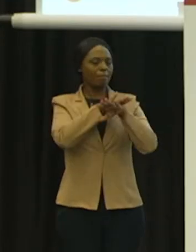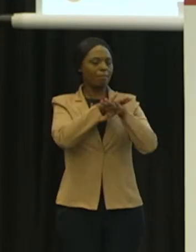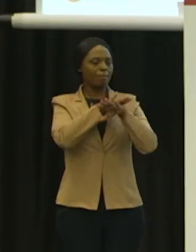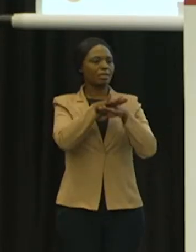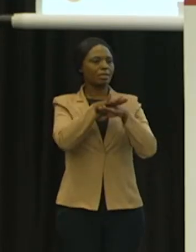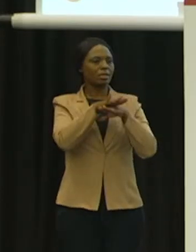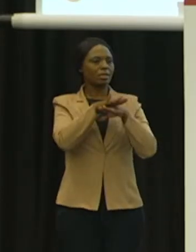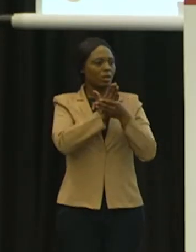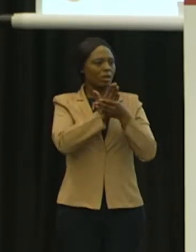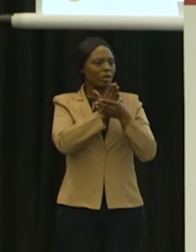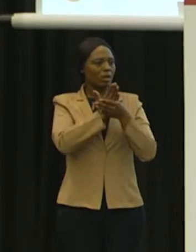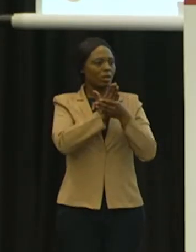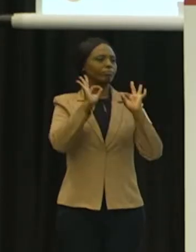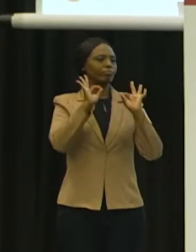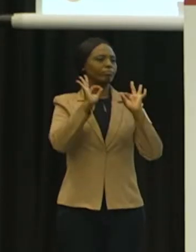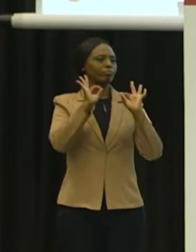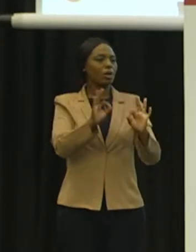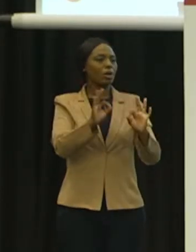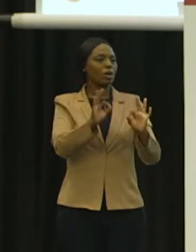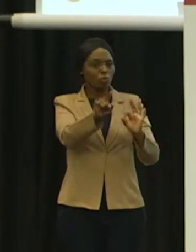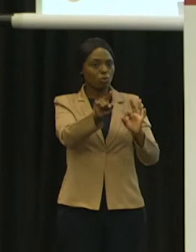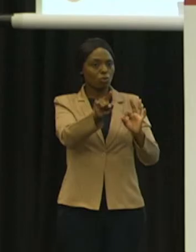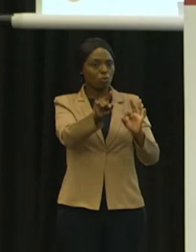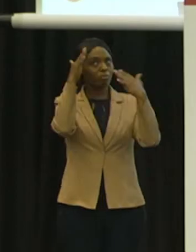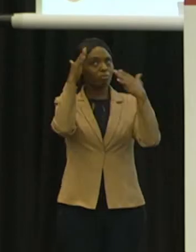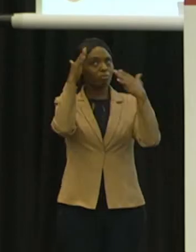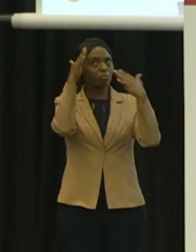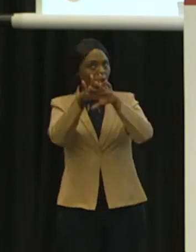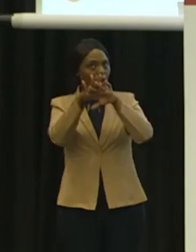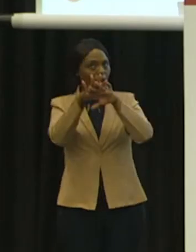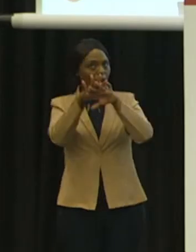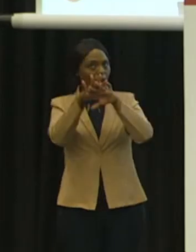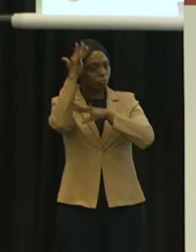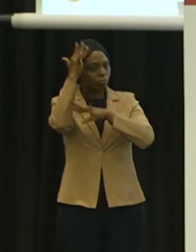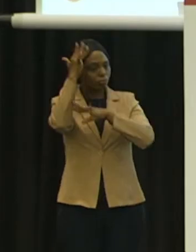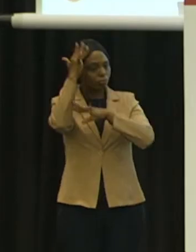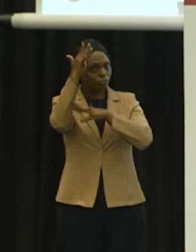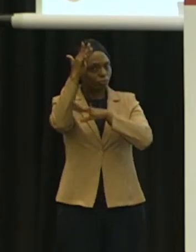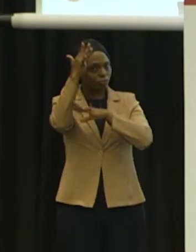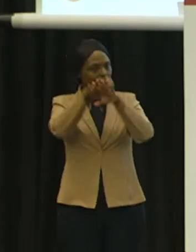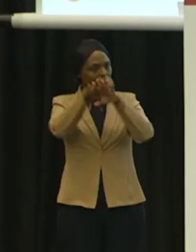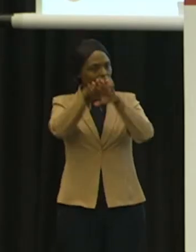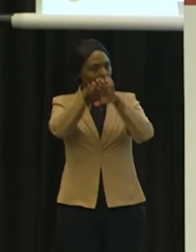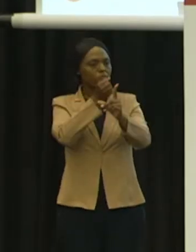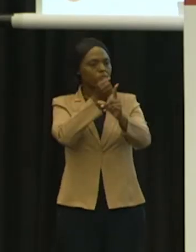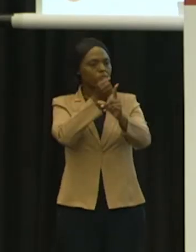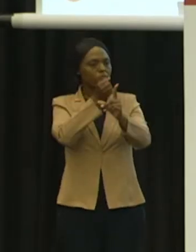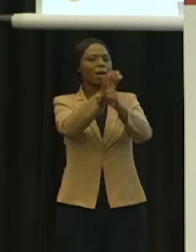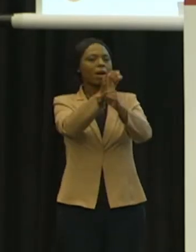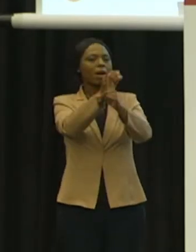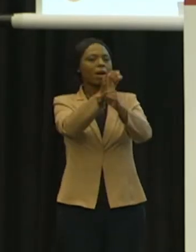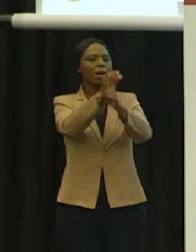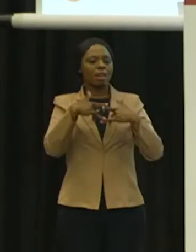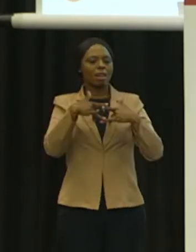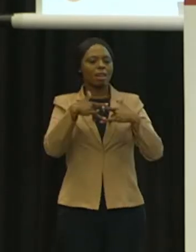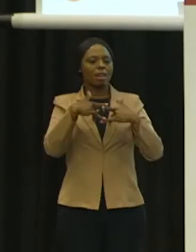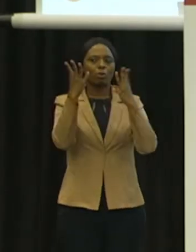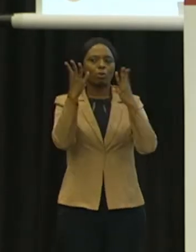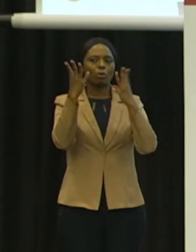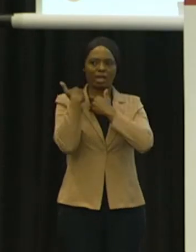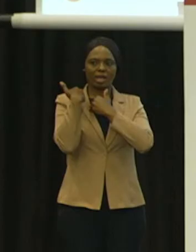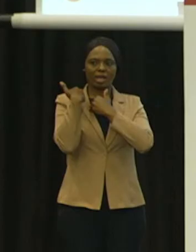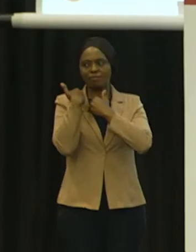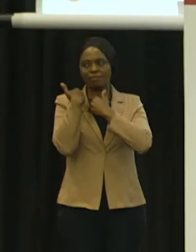works. You, as implementers on the ground, are saving lives each and every day. So thank you to all of